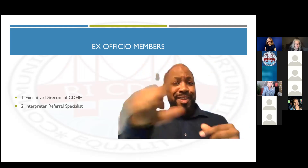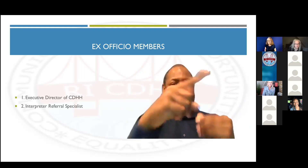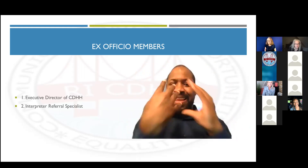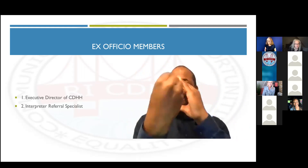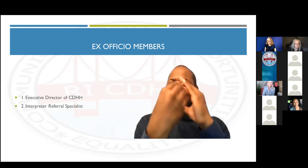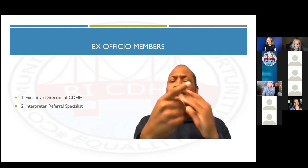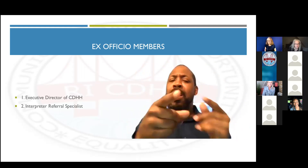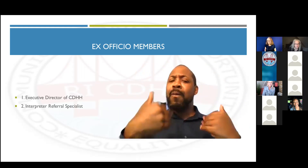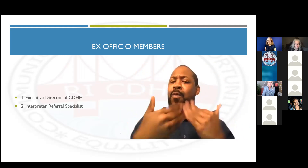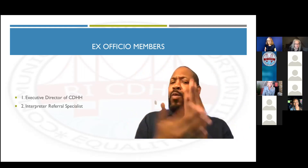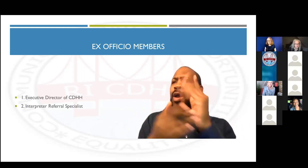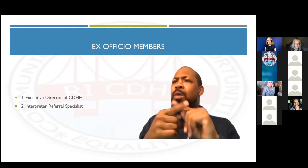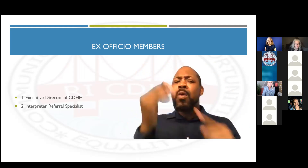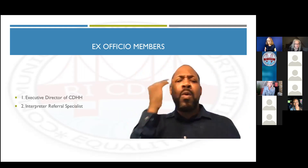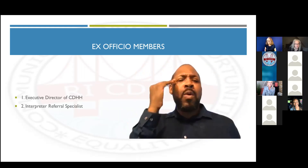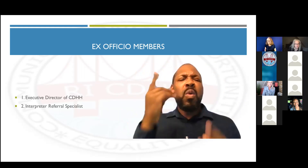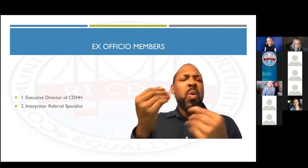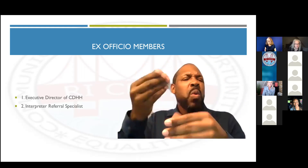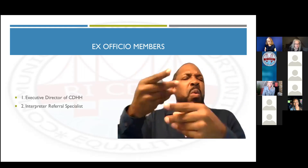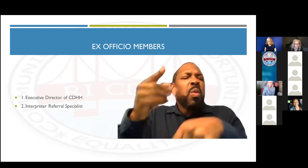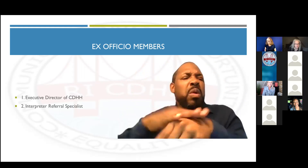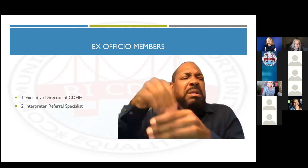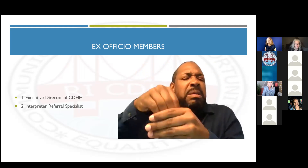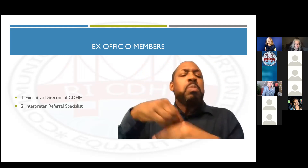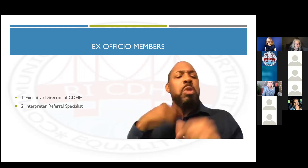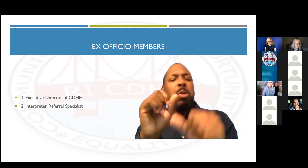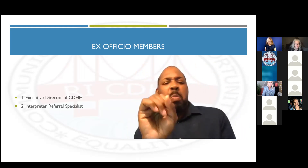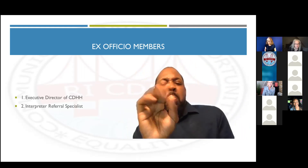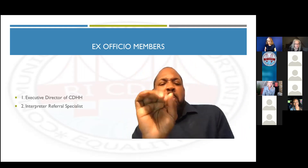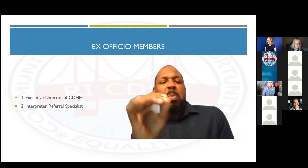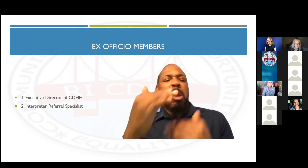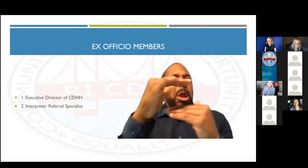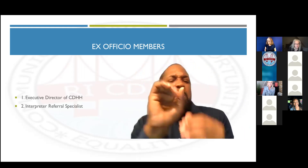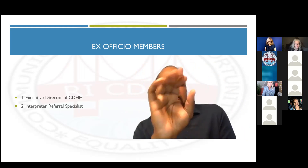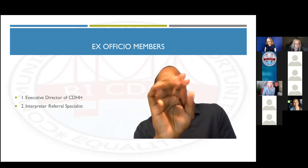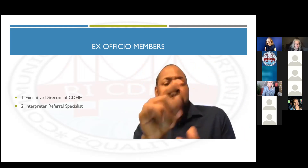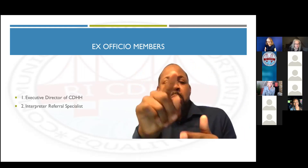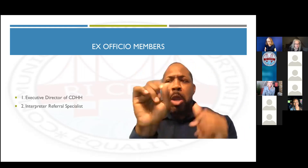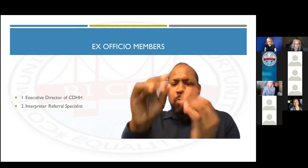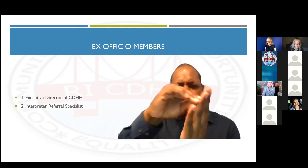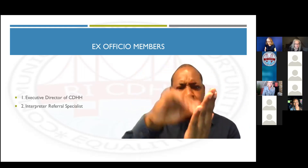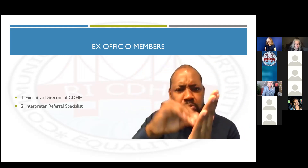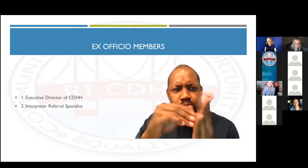You know, since I work in the commission, I know answers to some of the questions you might have, and so does Holly.